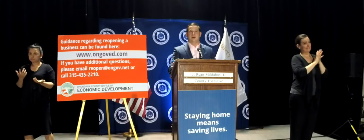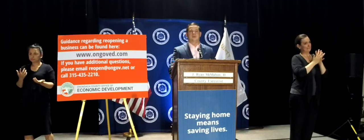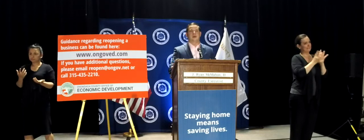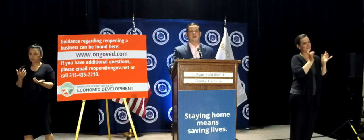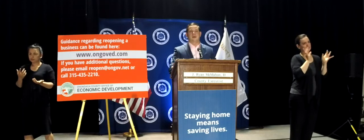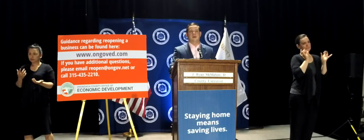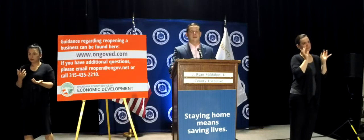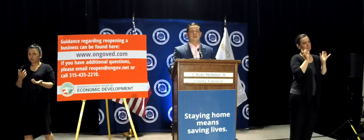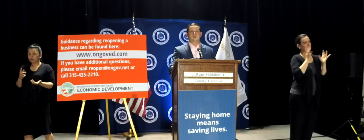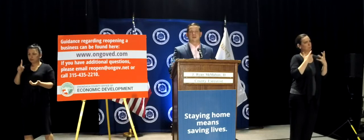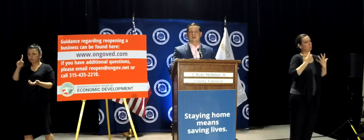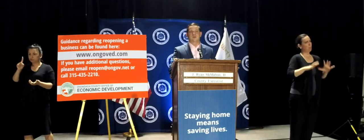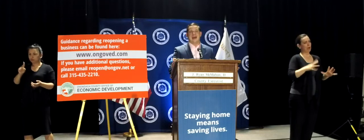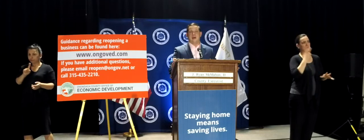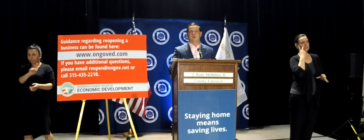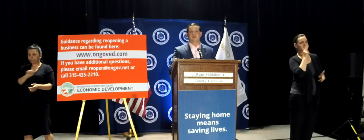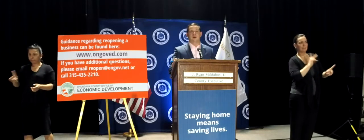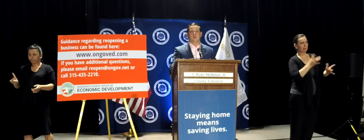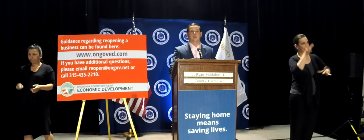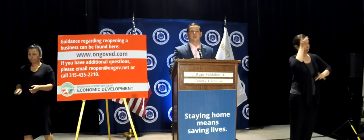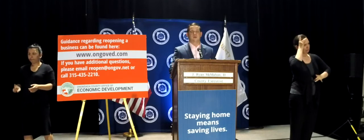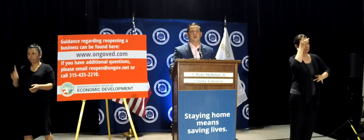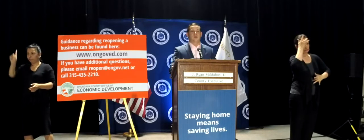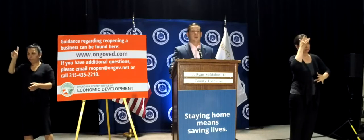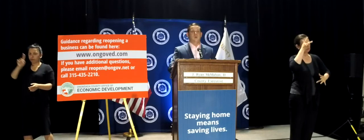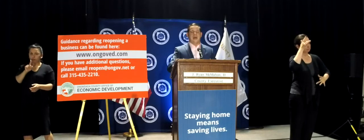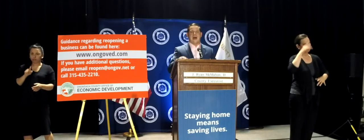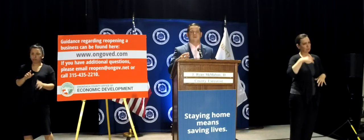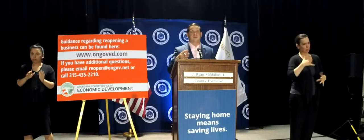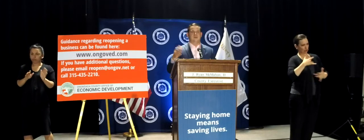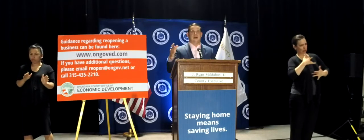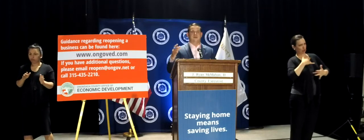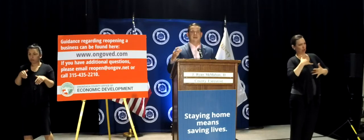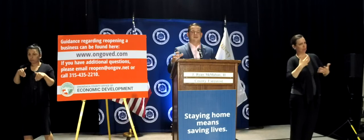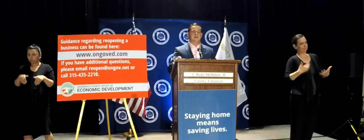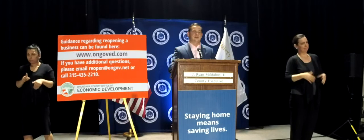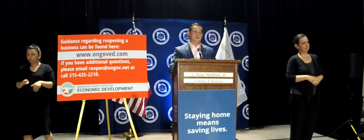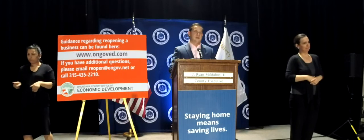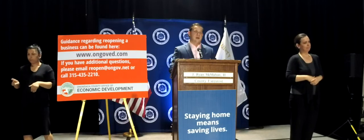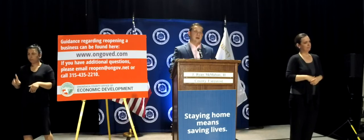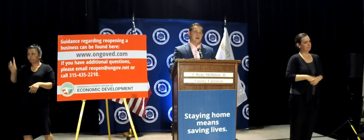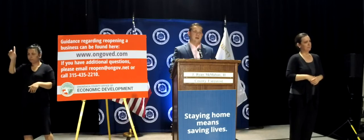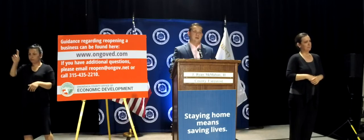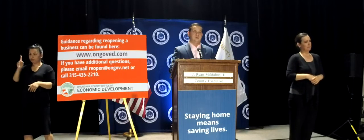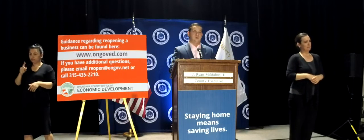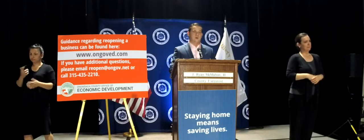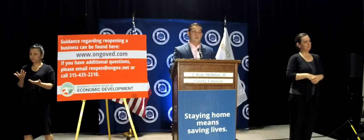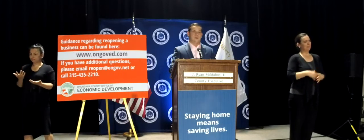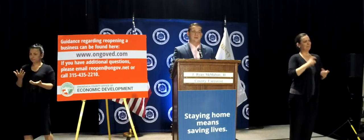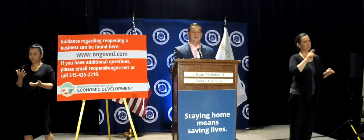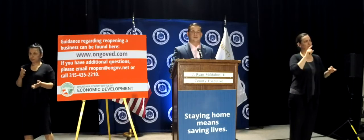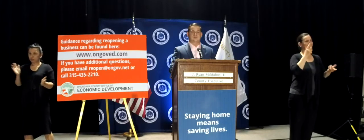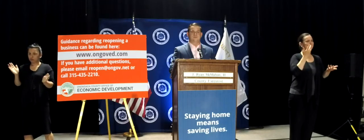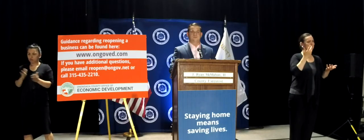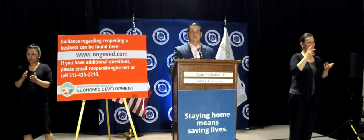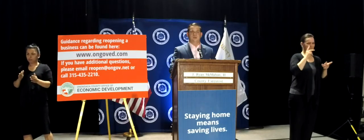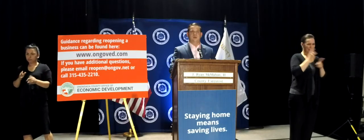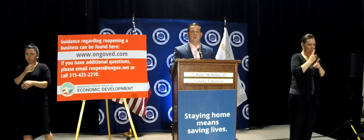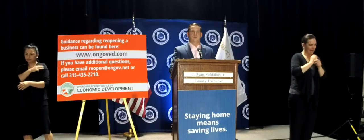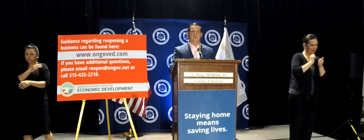day, throughout the day, and that's what happens in our building. So we have to thin out the density, and so that's